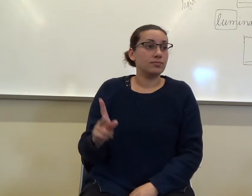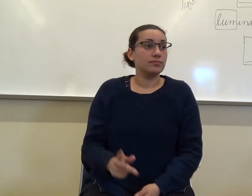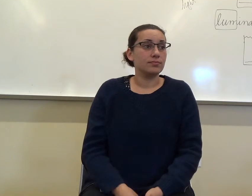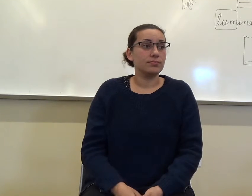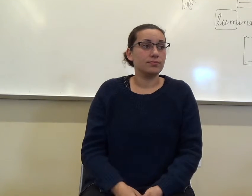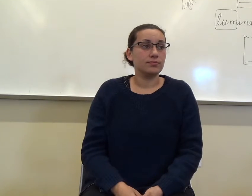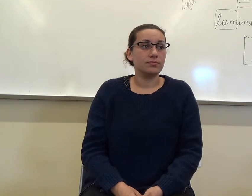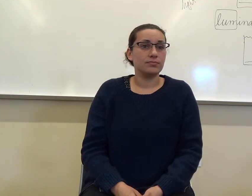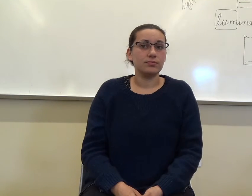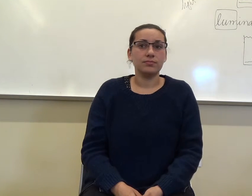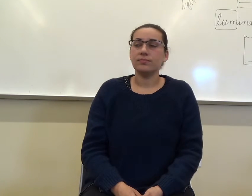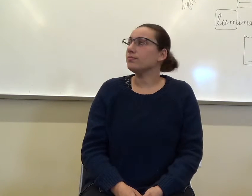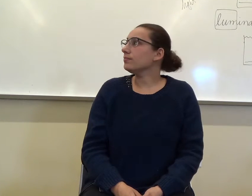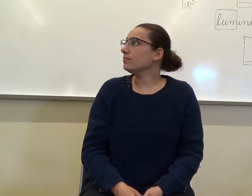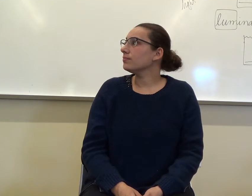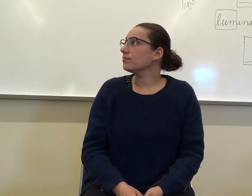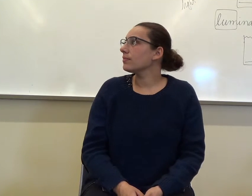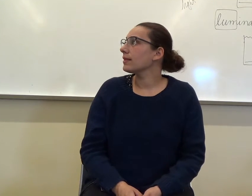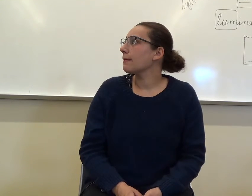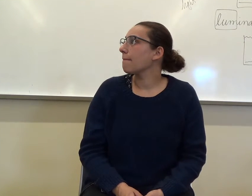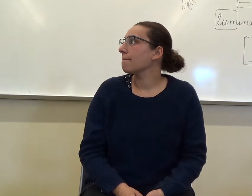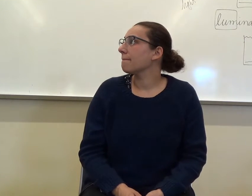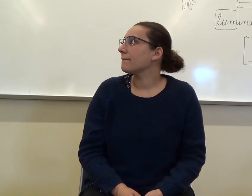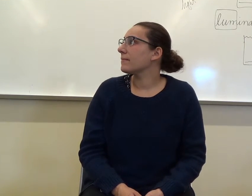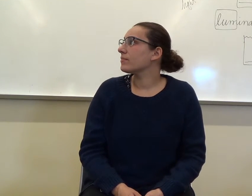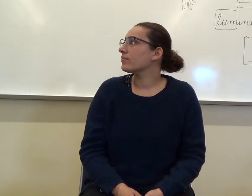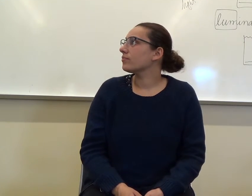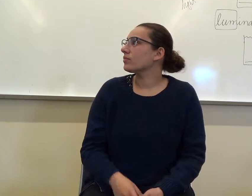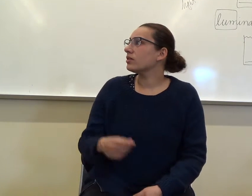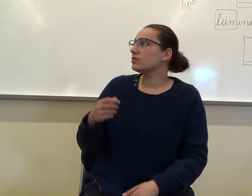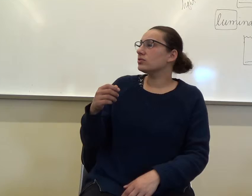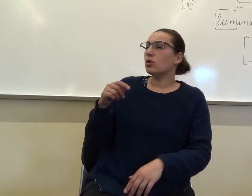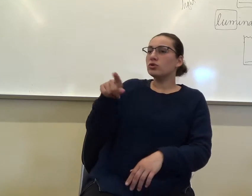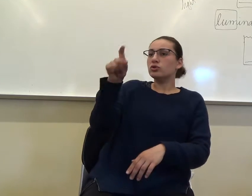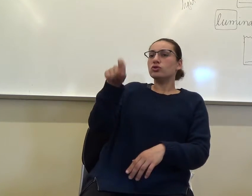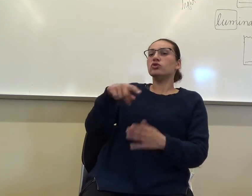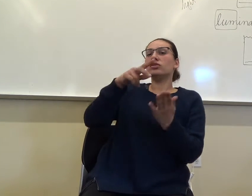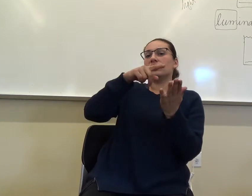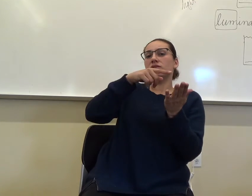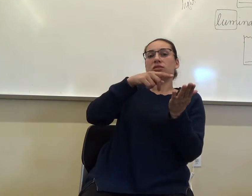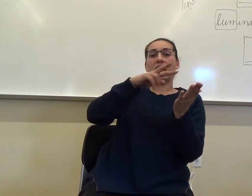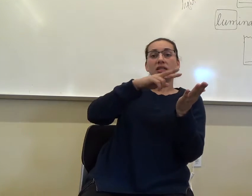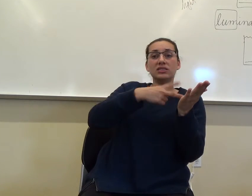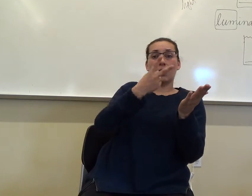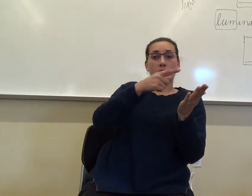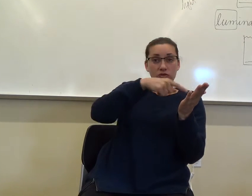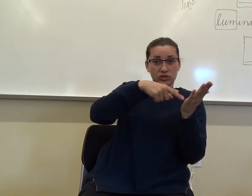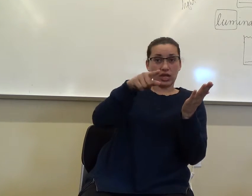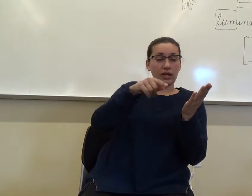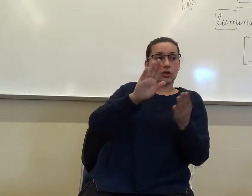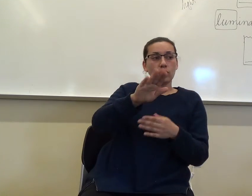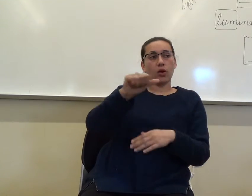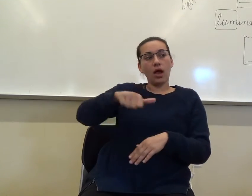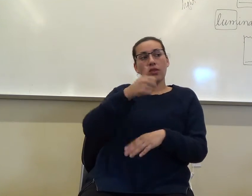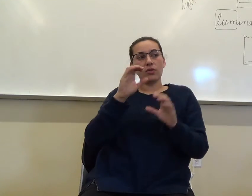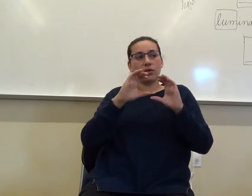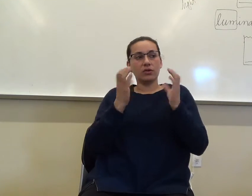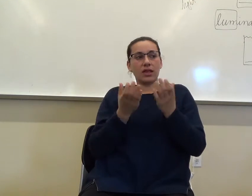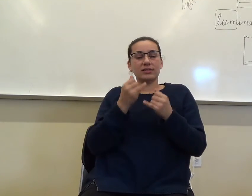double checking your other final days and times. Okay, now we can